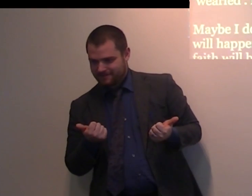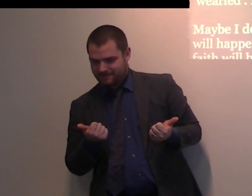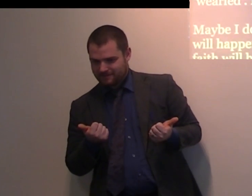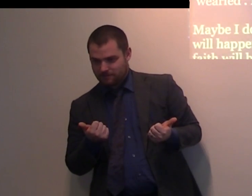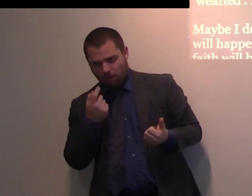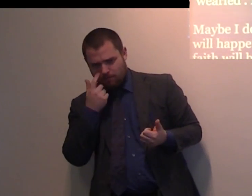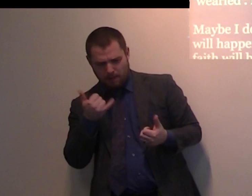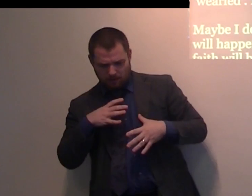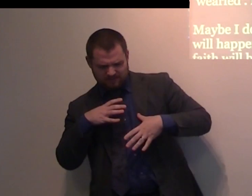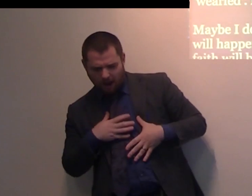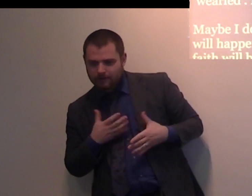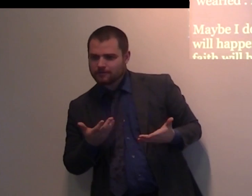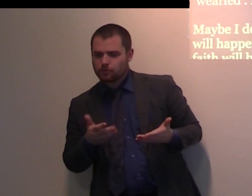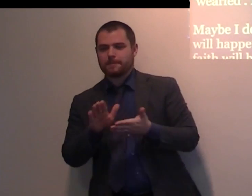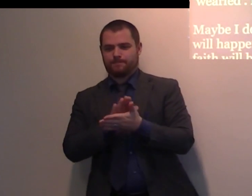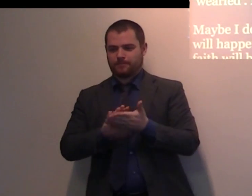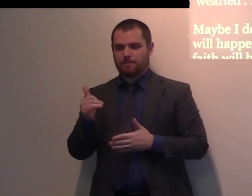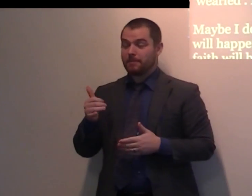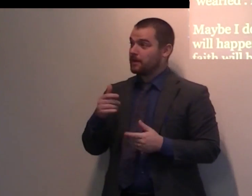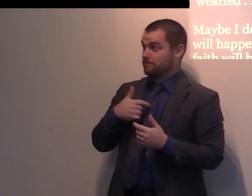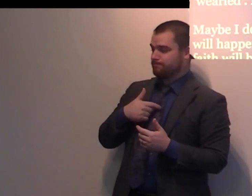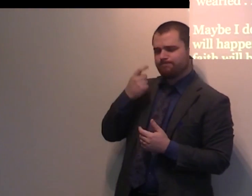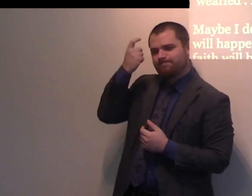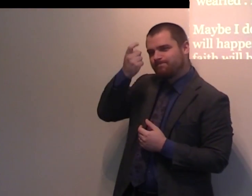Maybe I do not think about Jesus.